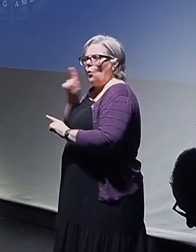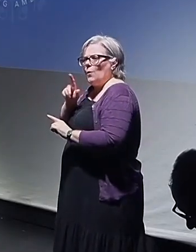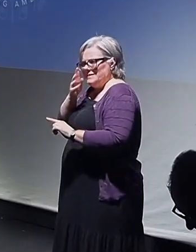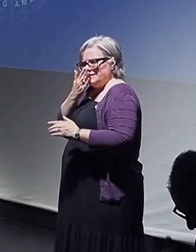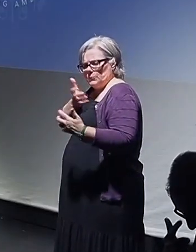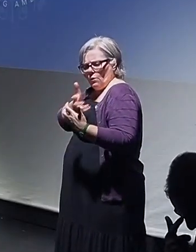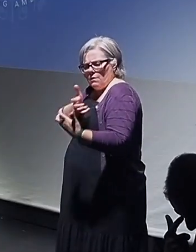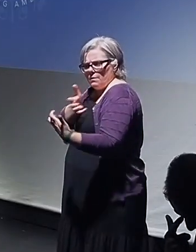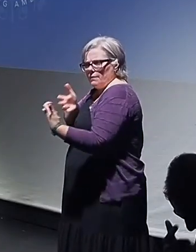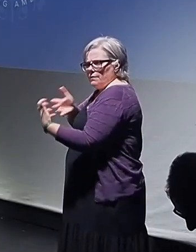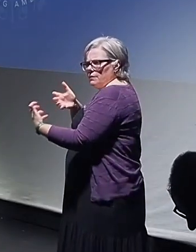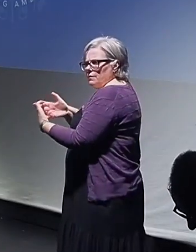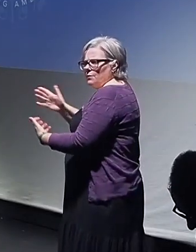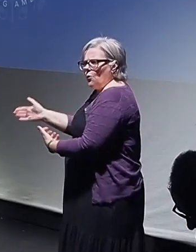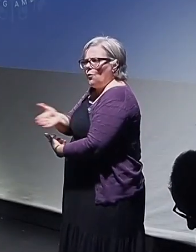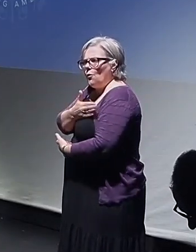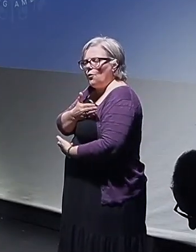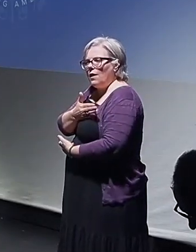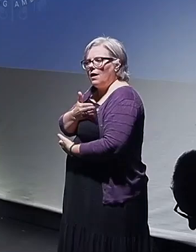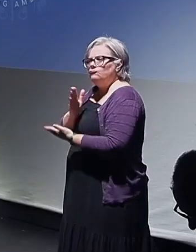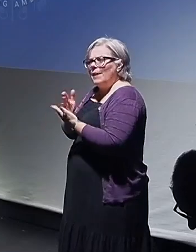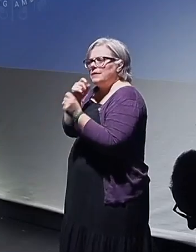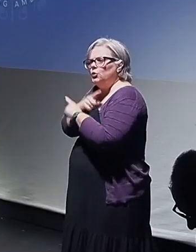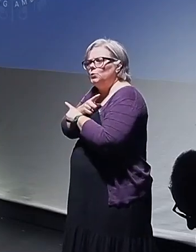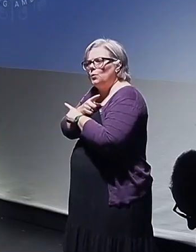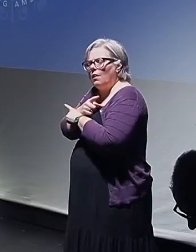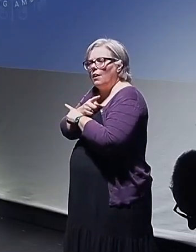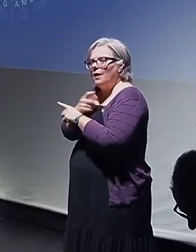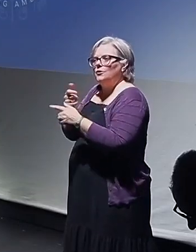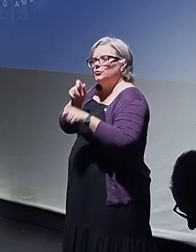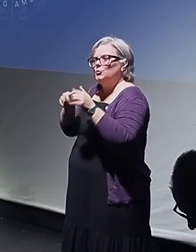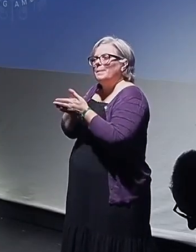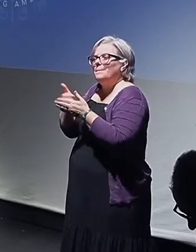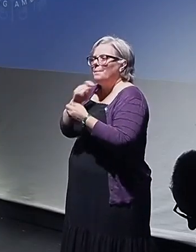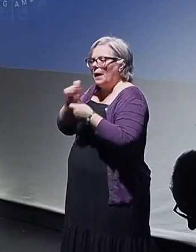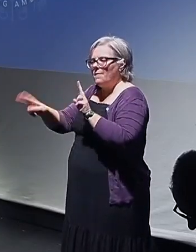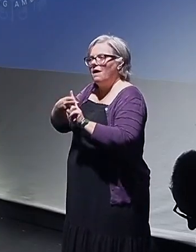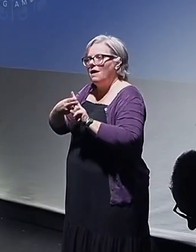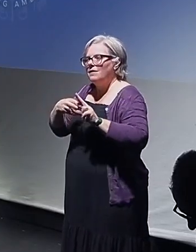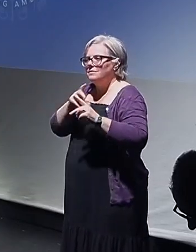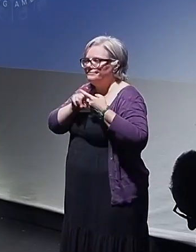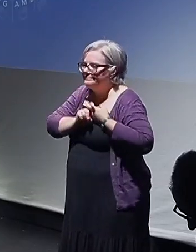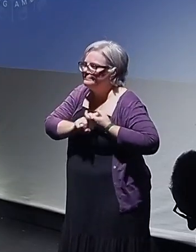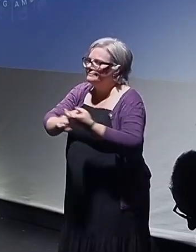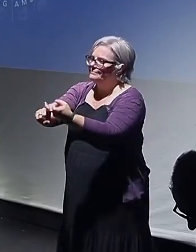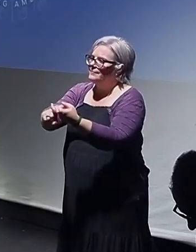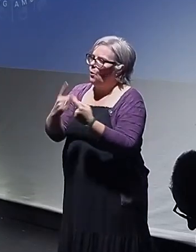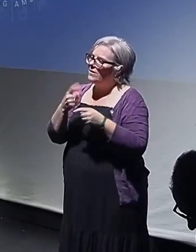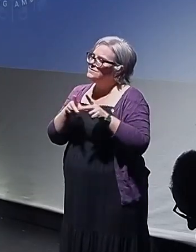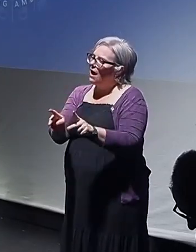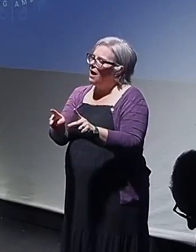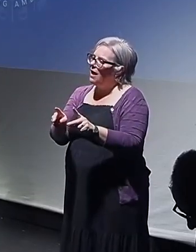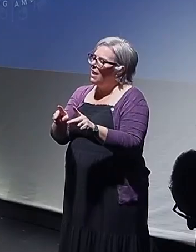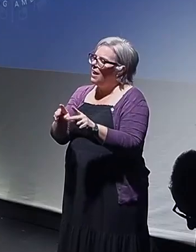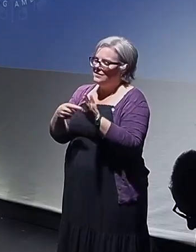I think that's unusual, because people do get typecast in your profession quite